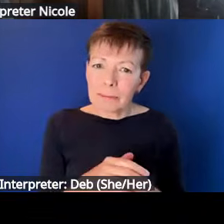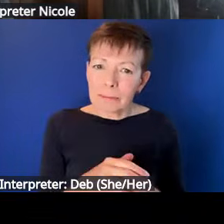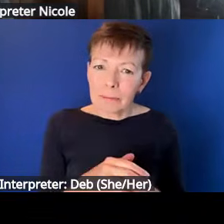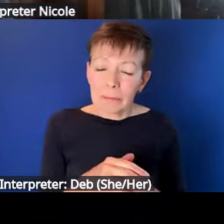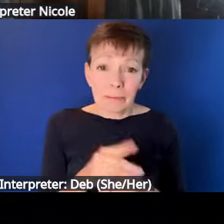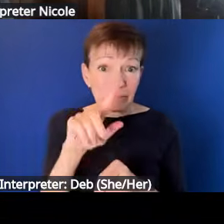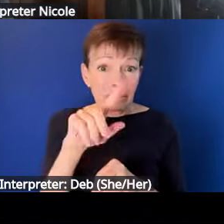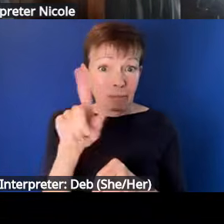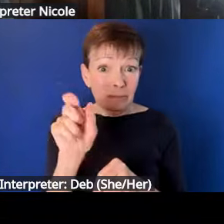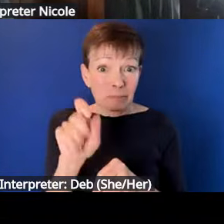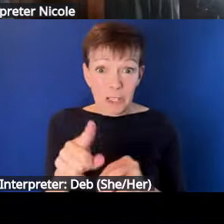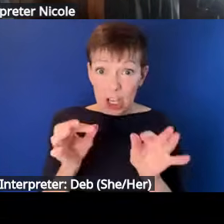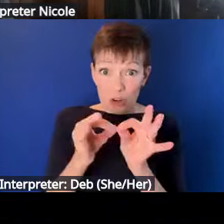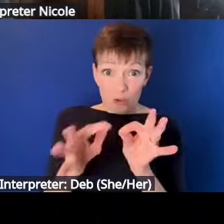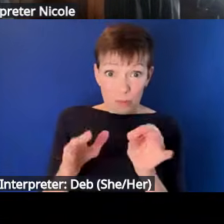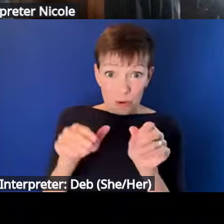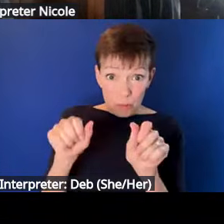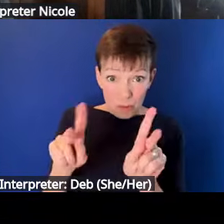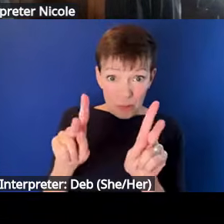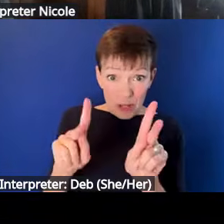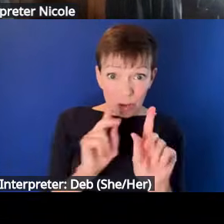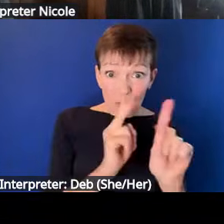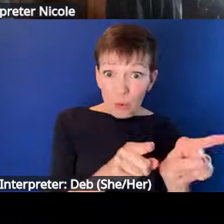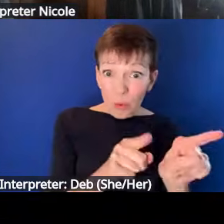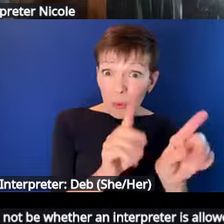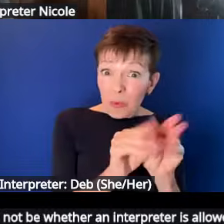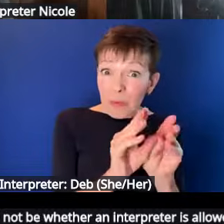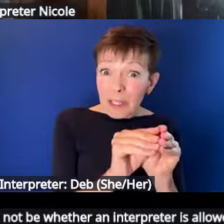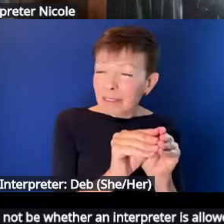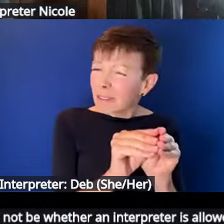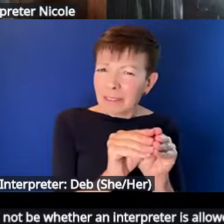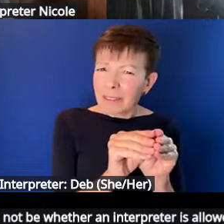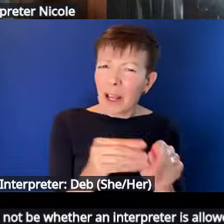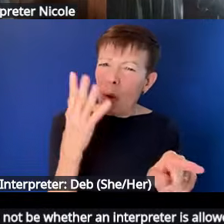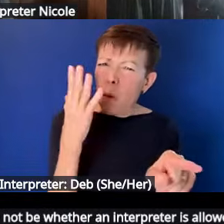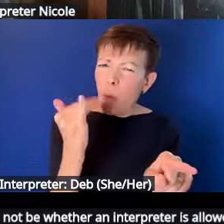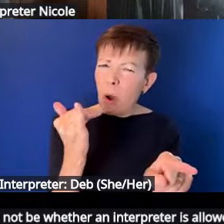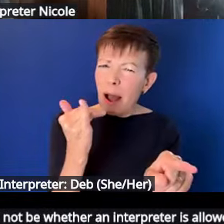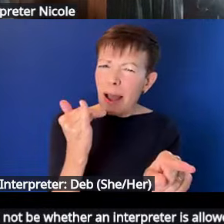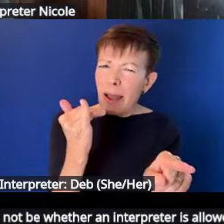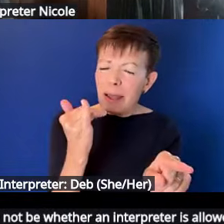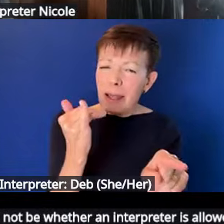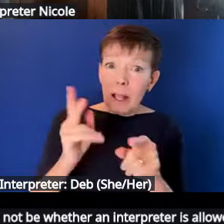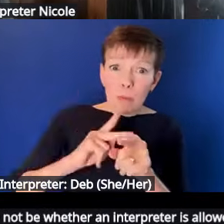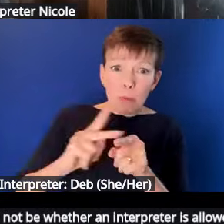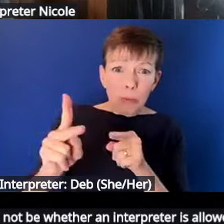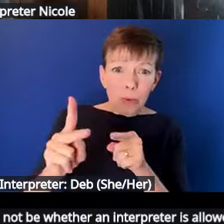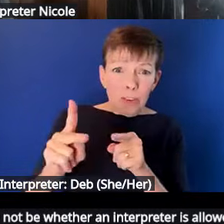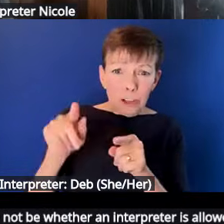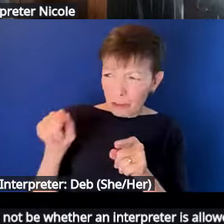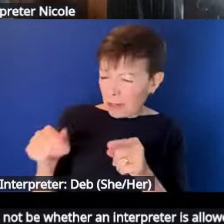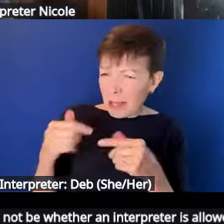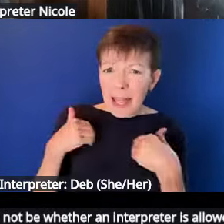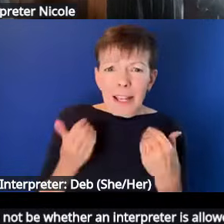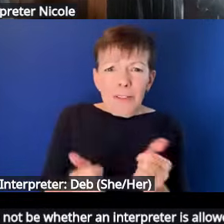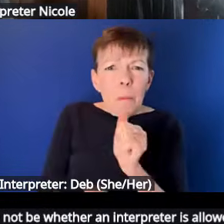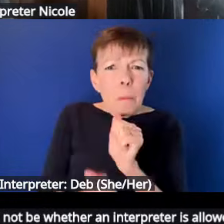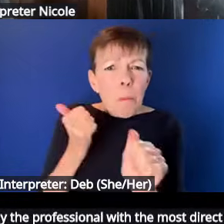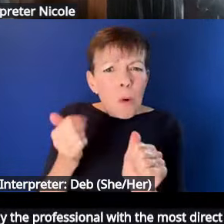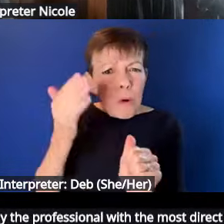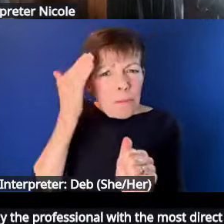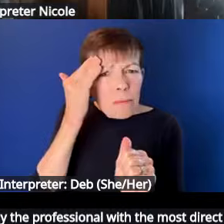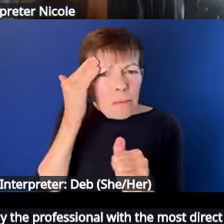interpreter is allowed to attend. The question should be why the professional with the most direct knowledge of a deaf student's day-to-day